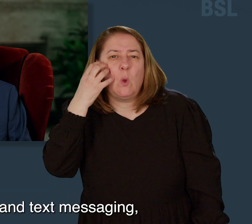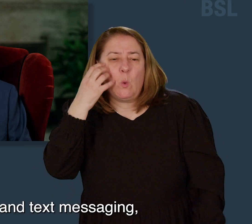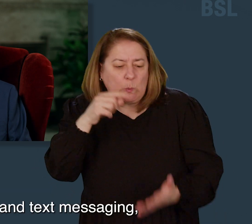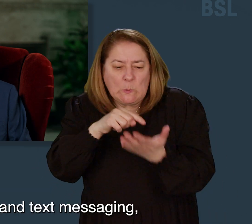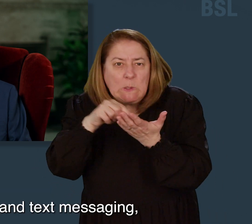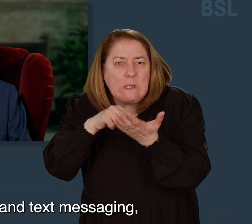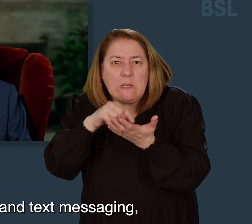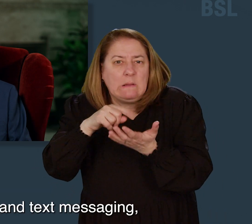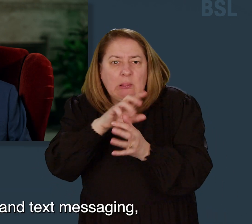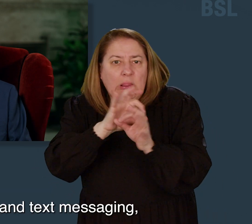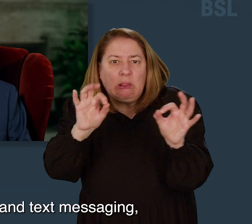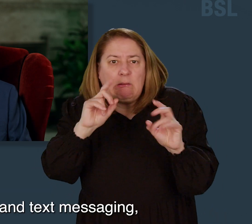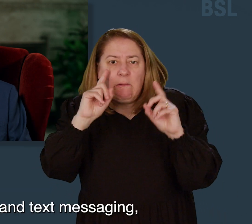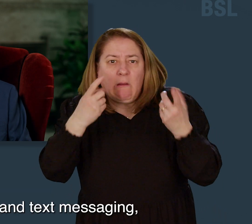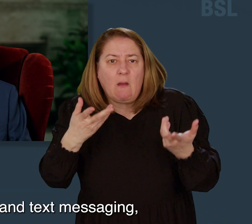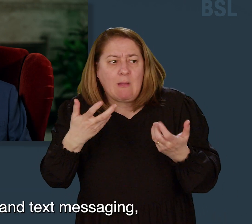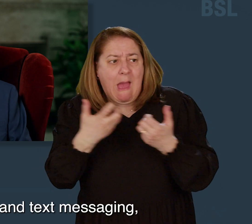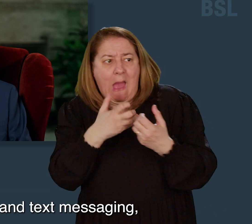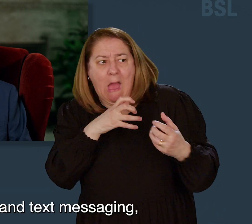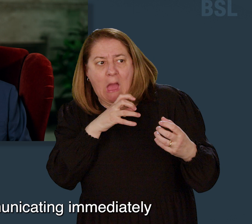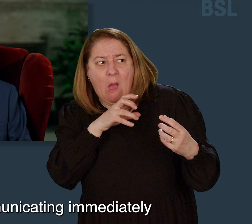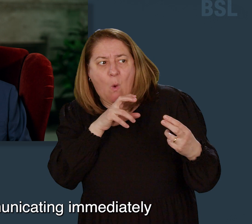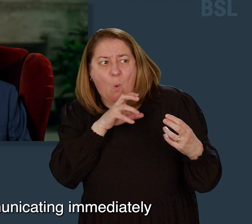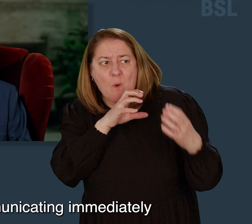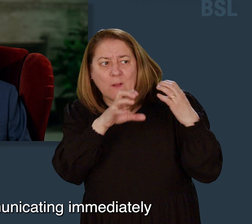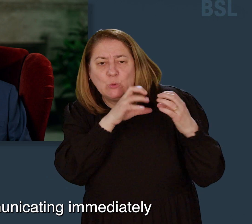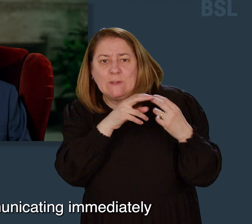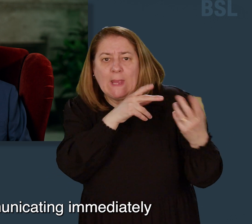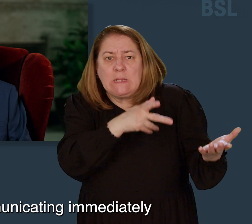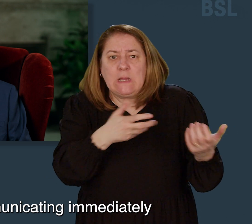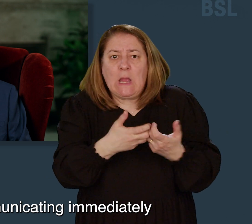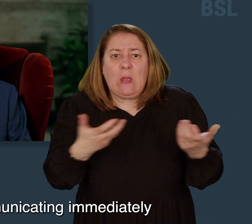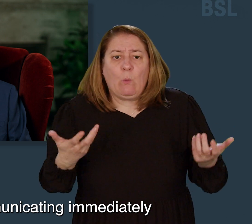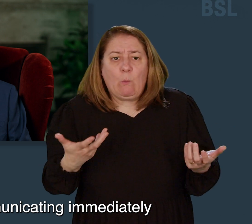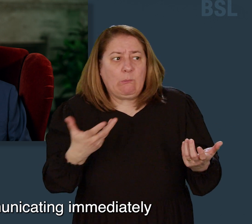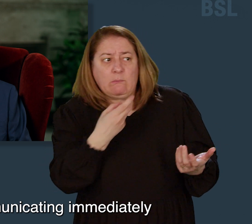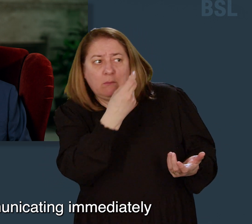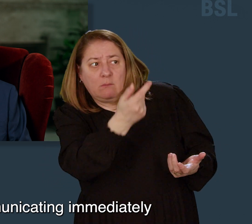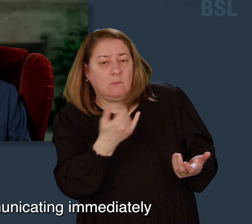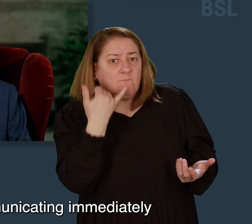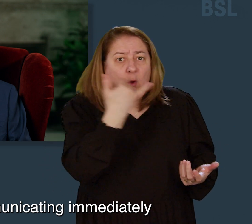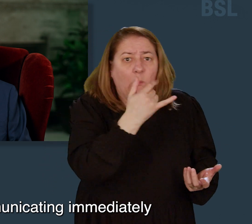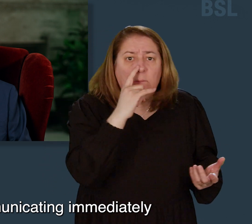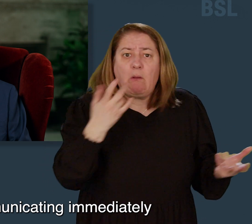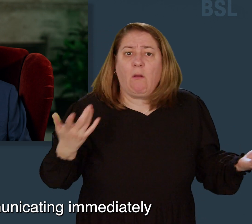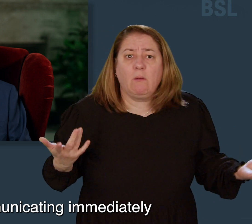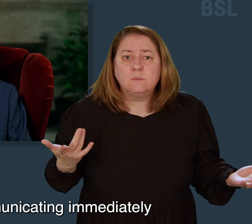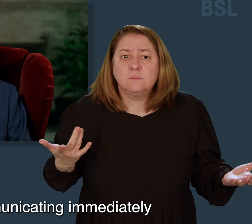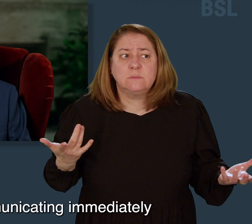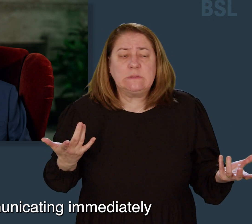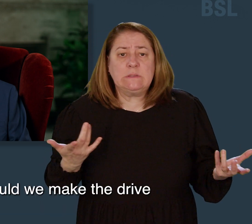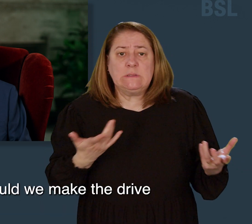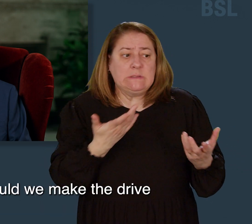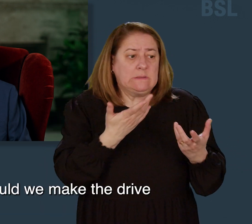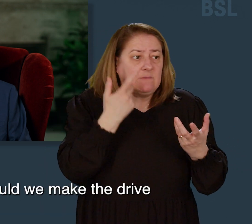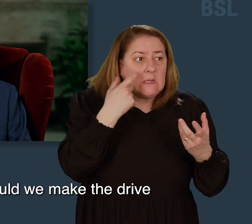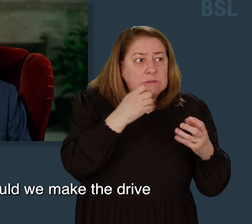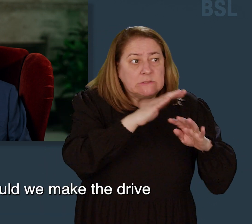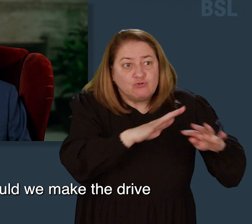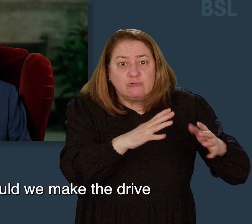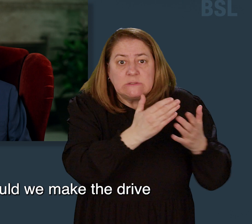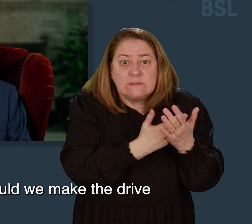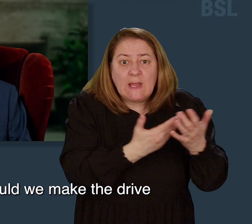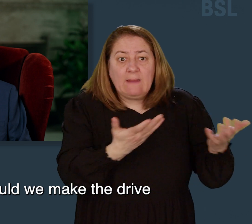and text messaging, we had no way of communicating immediately with our